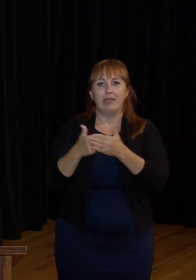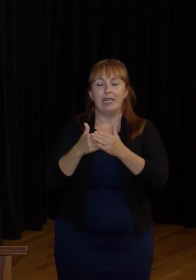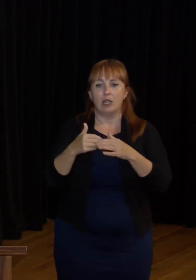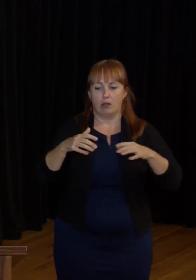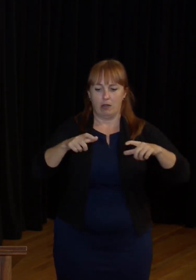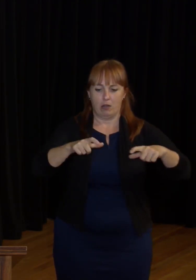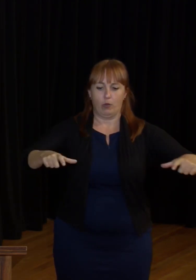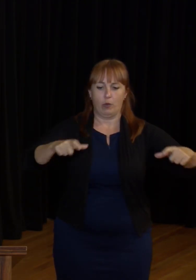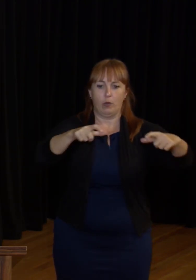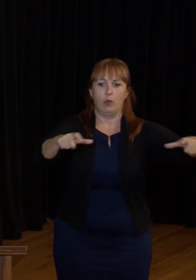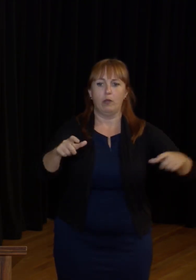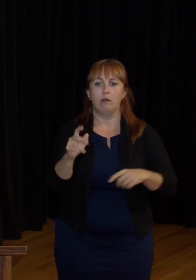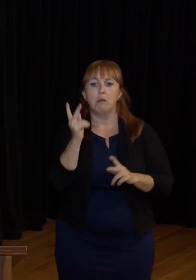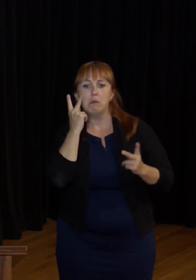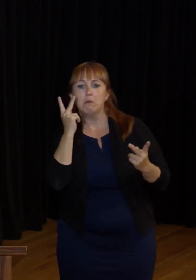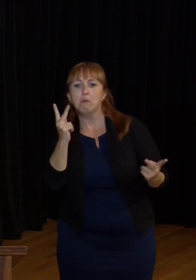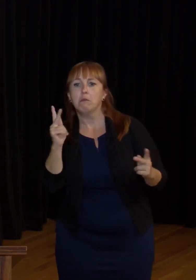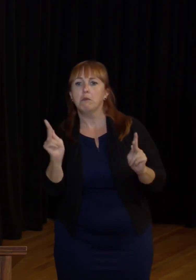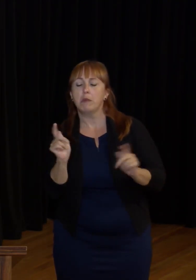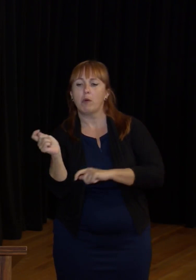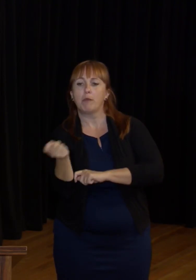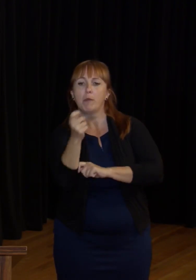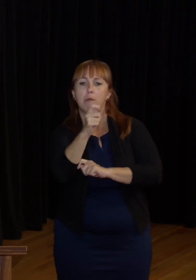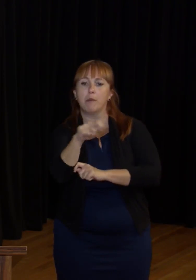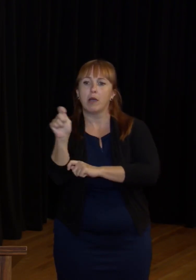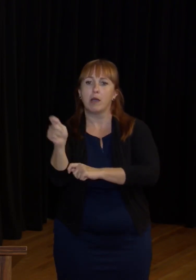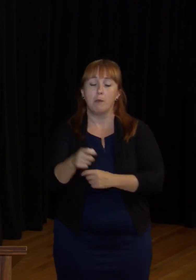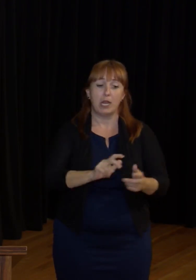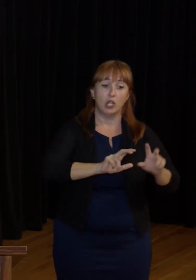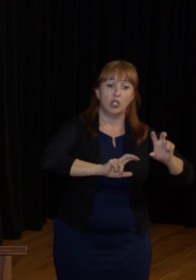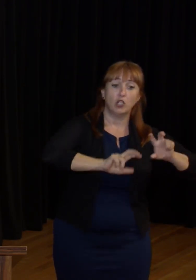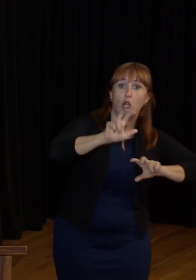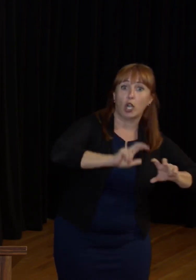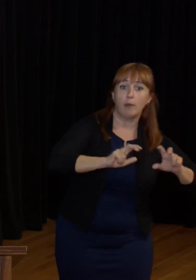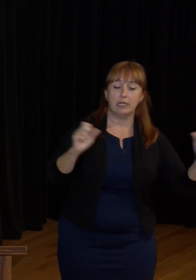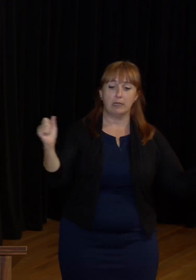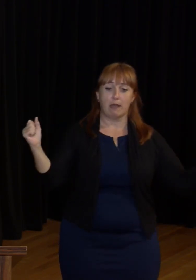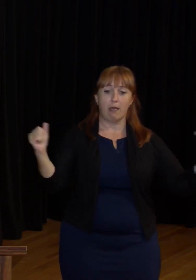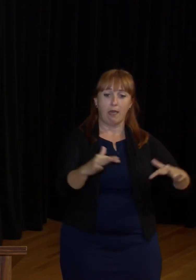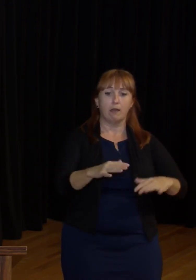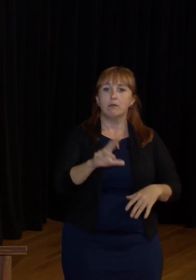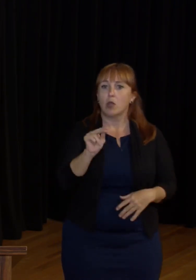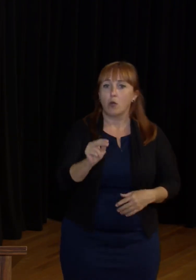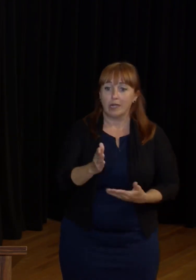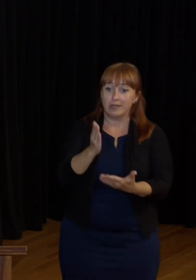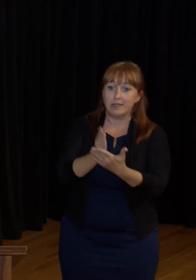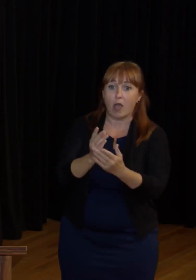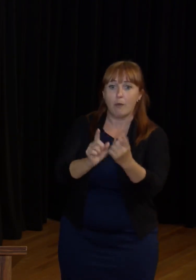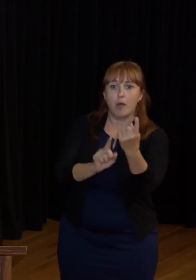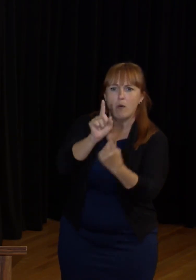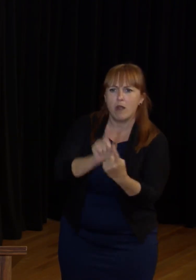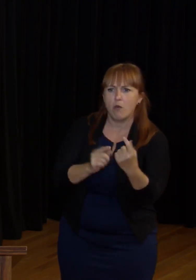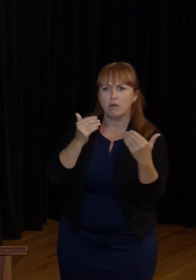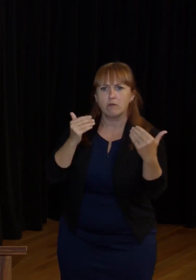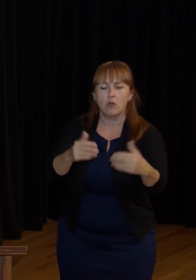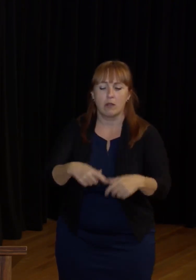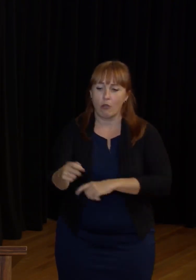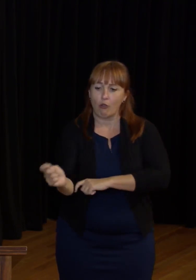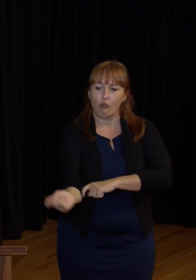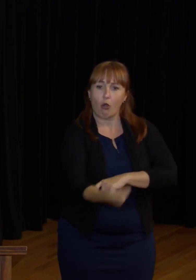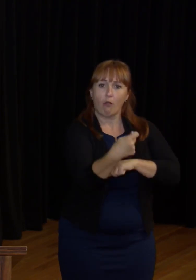I see people playing there all the time. We just haven't had tournaments that would gather crowds. We've not stopped anybody from playing tennis. We've not stopped anybody from